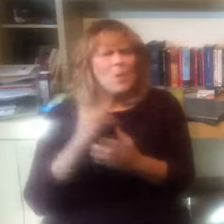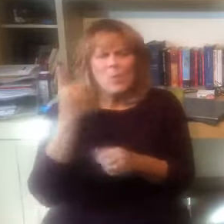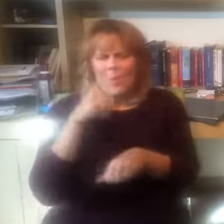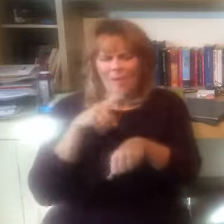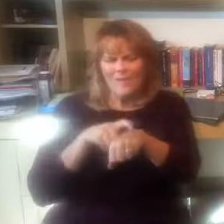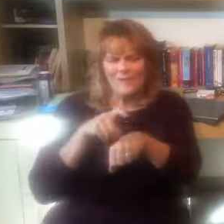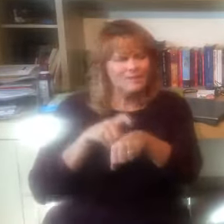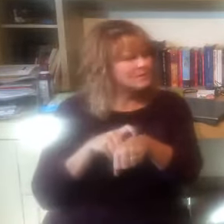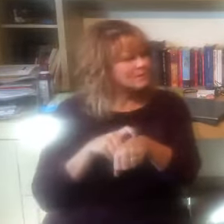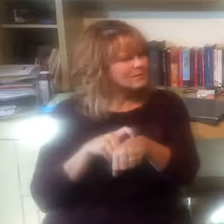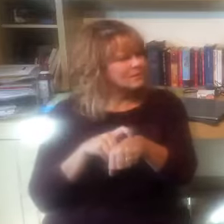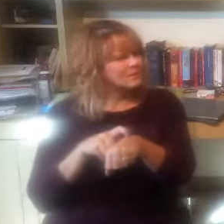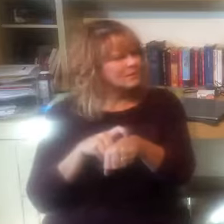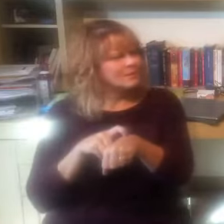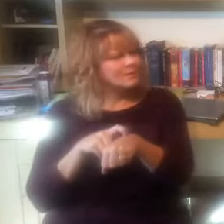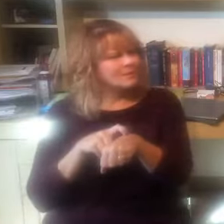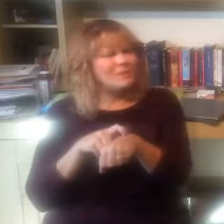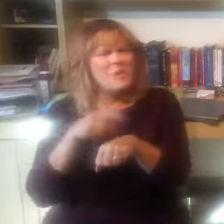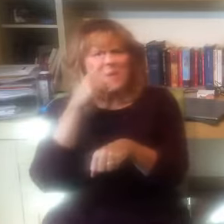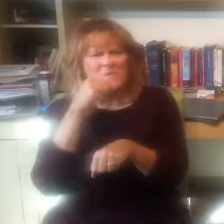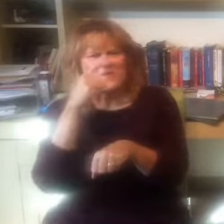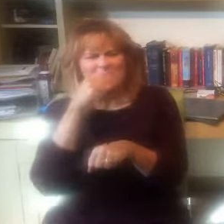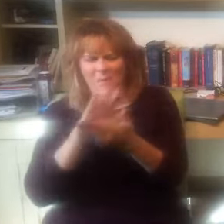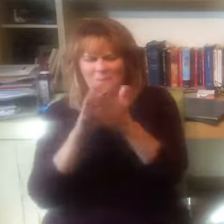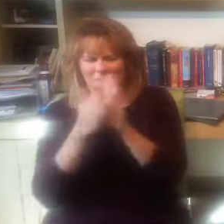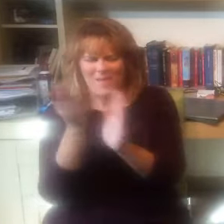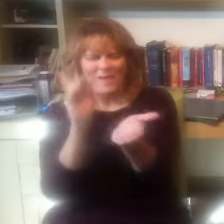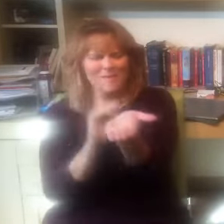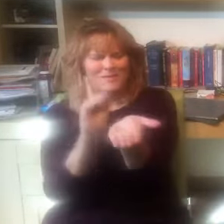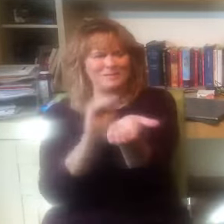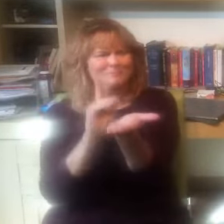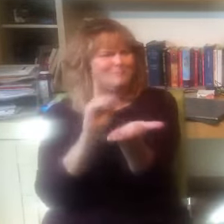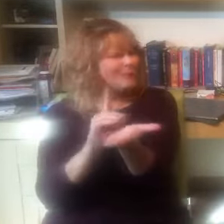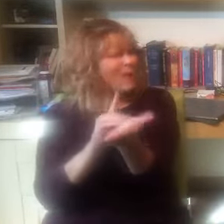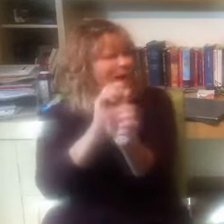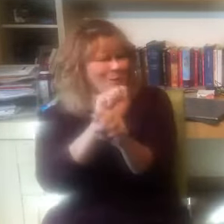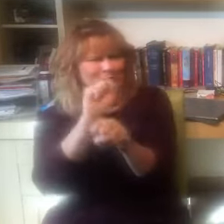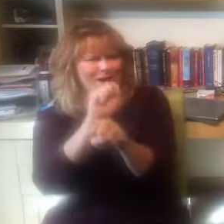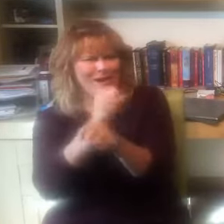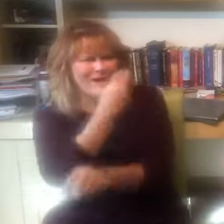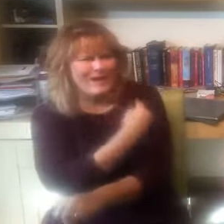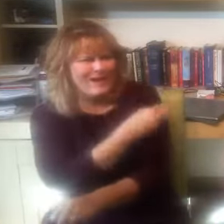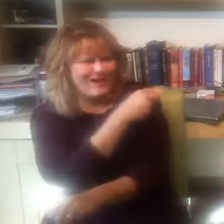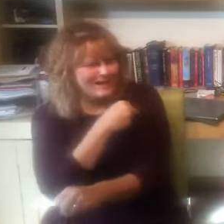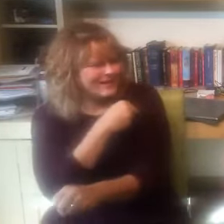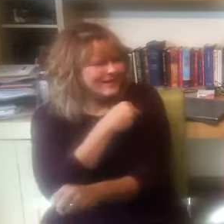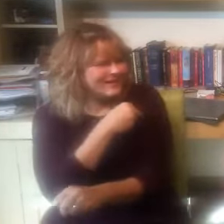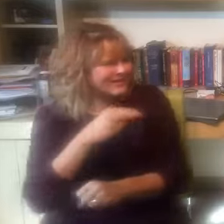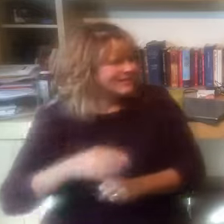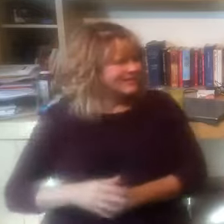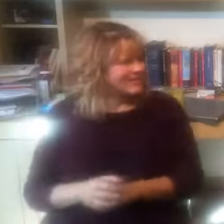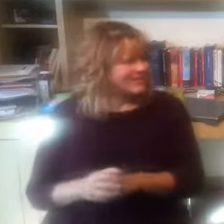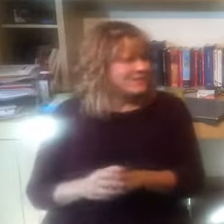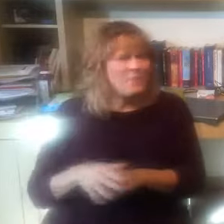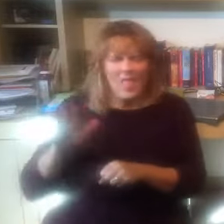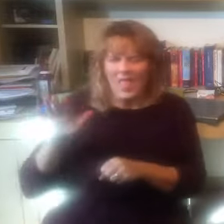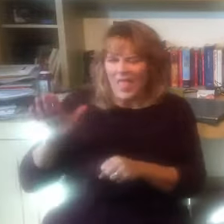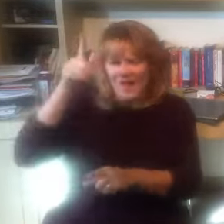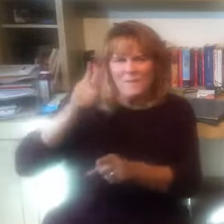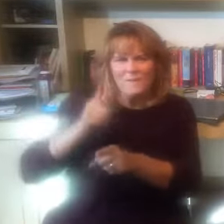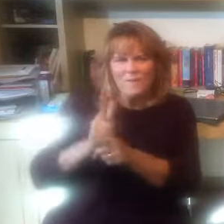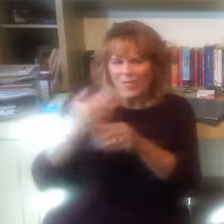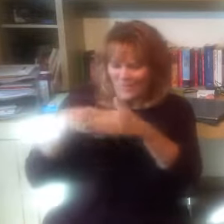he was impersonating a doctor in Detroit and working in a hospital. Wow. And his brother happened